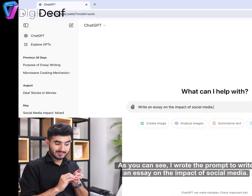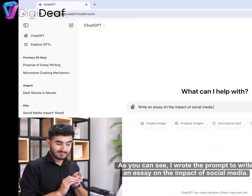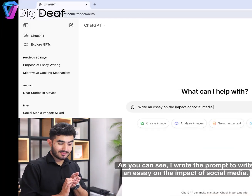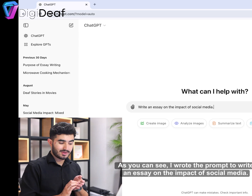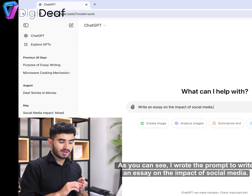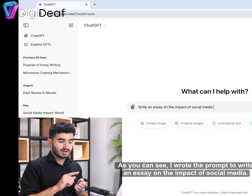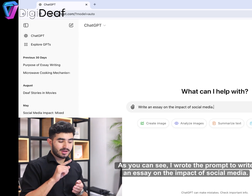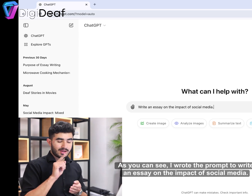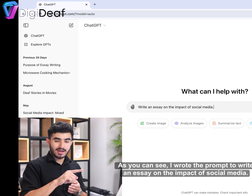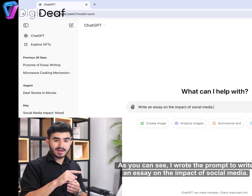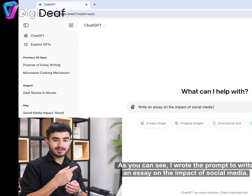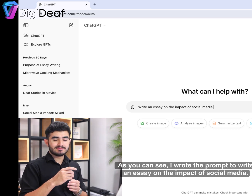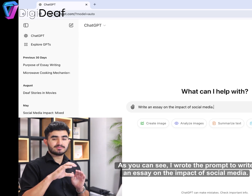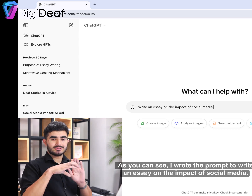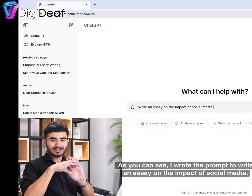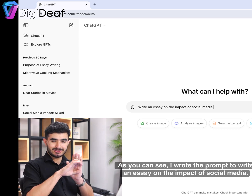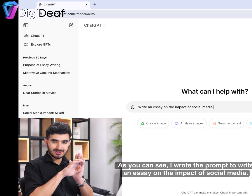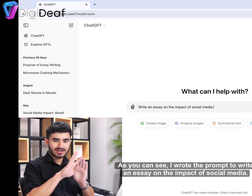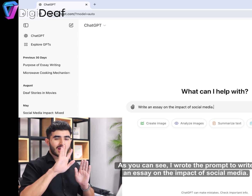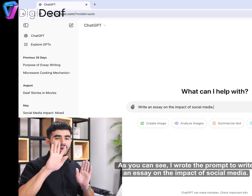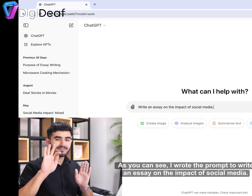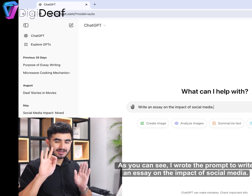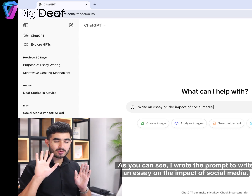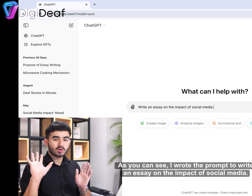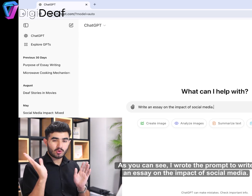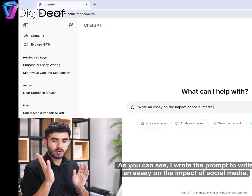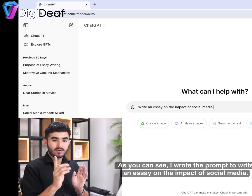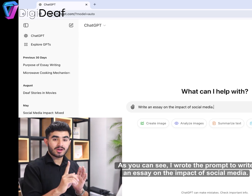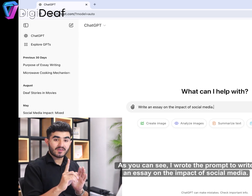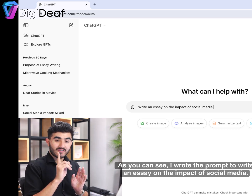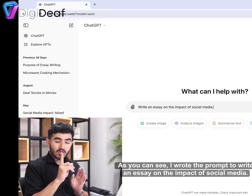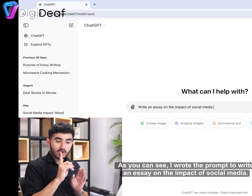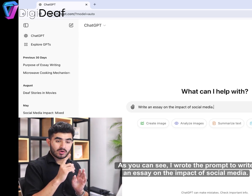As you can see, I wrote the prompt to write an essay on the impact of social media.